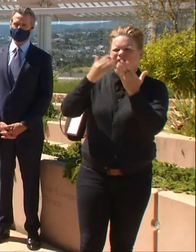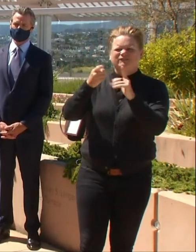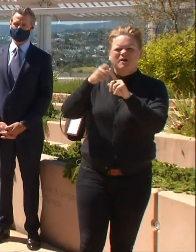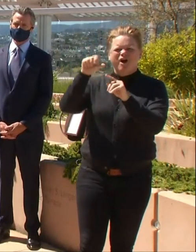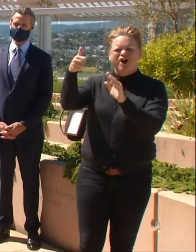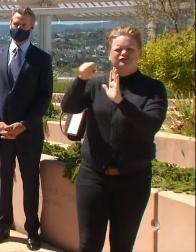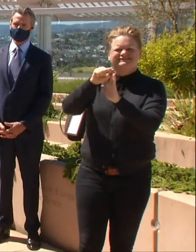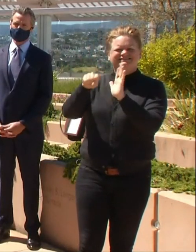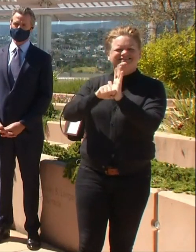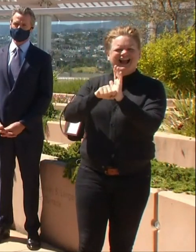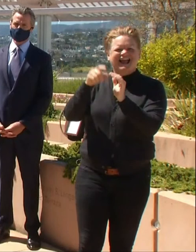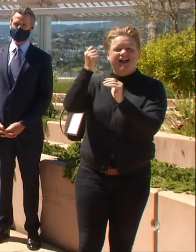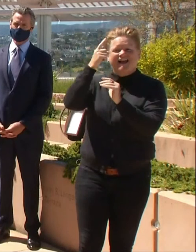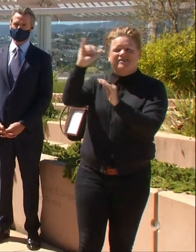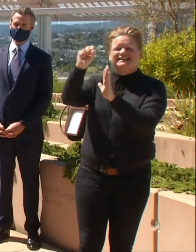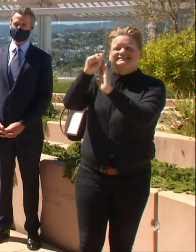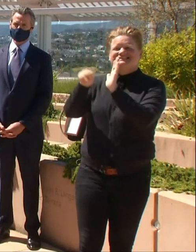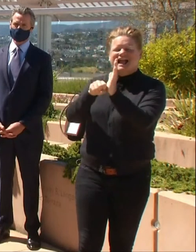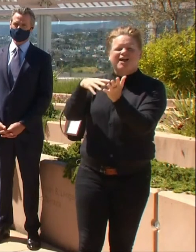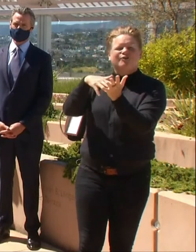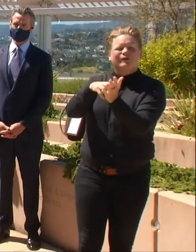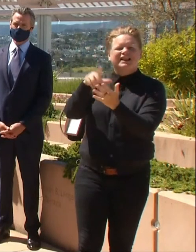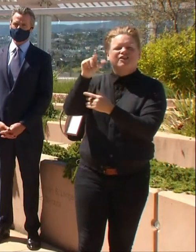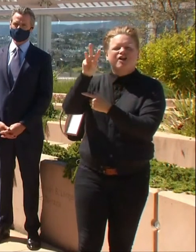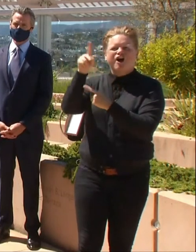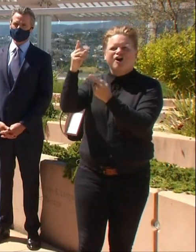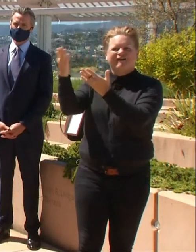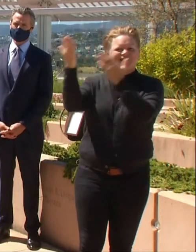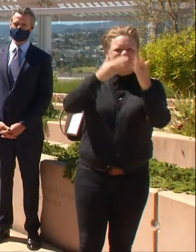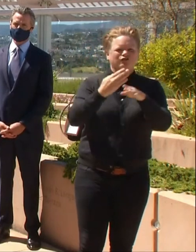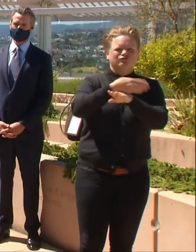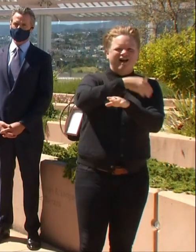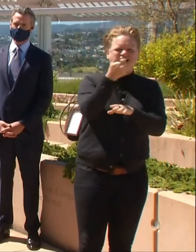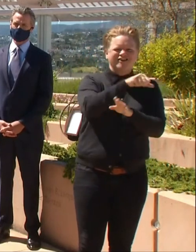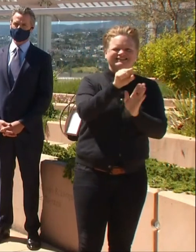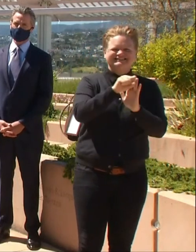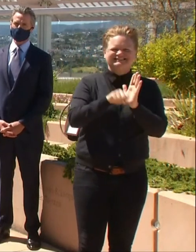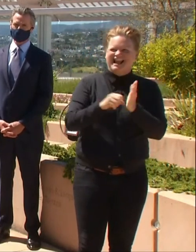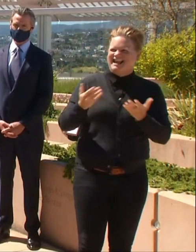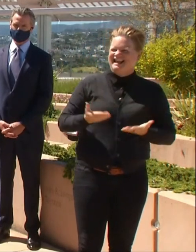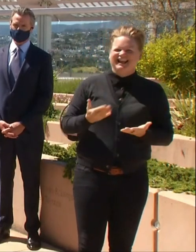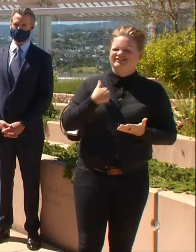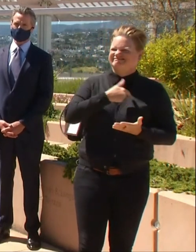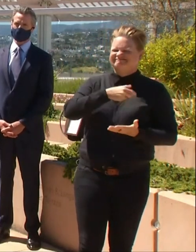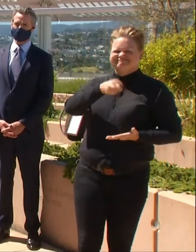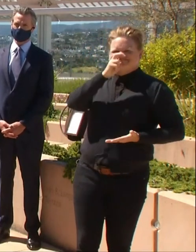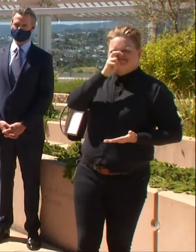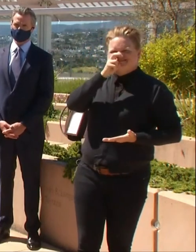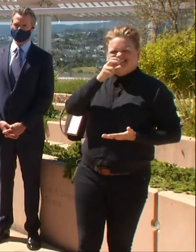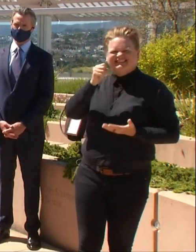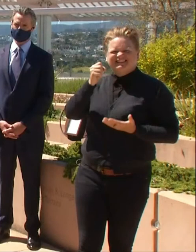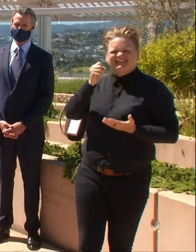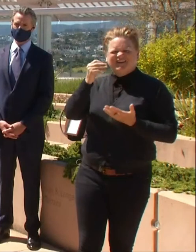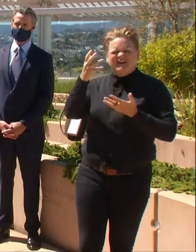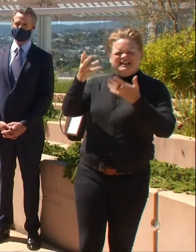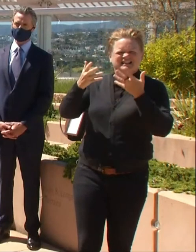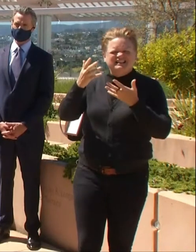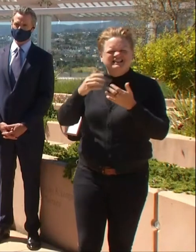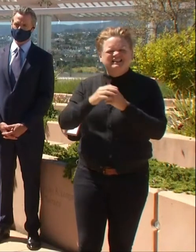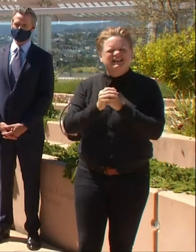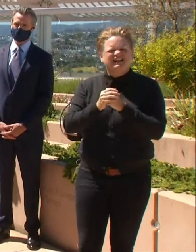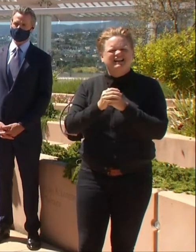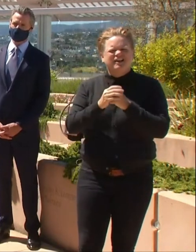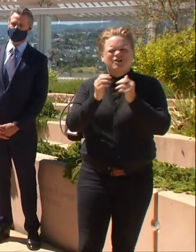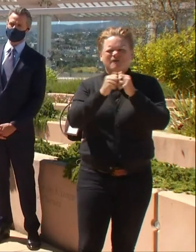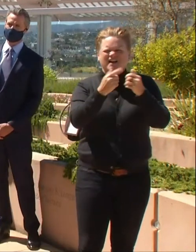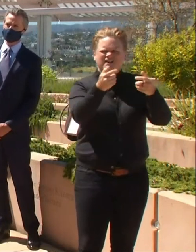Unfortunately, we also saw an increase in gun violence last year during the coronavirus epidemic. People didn't see the